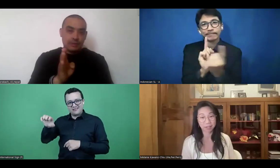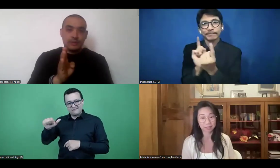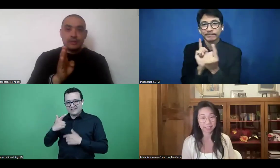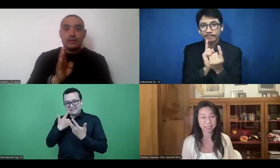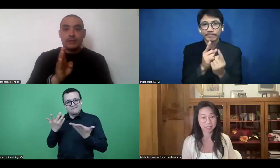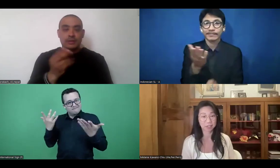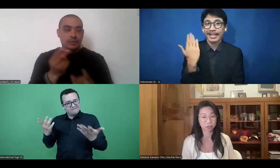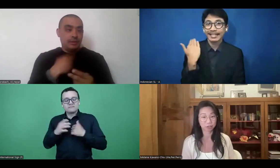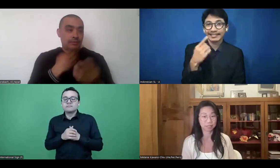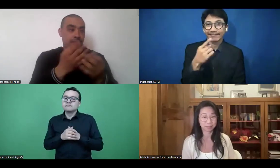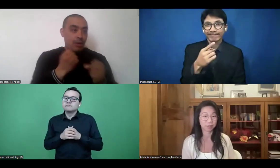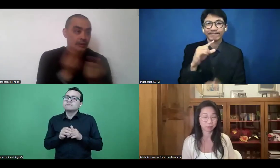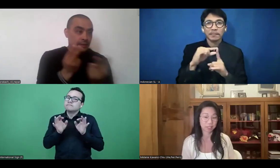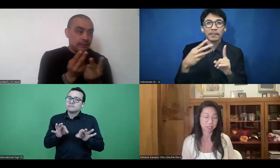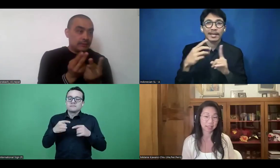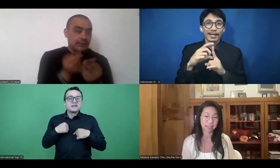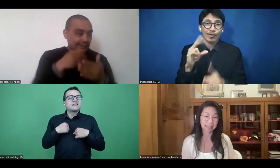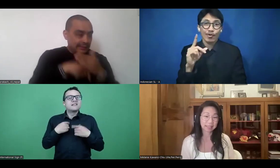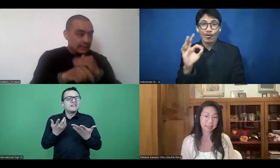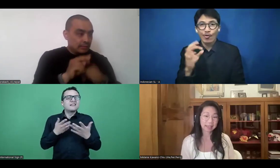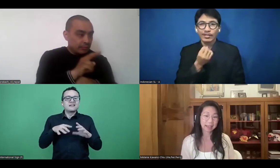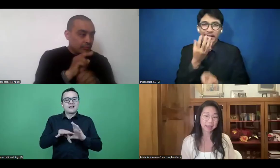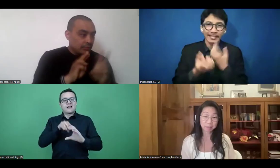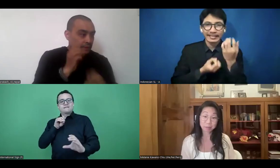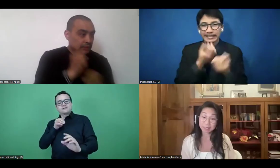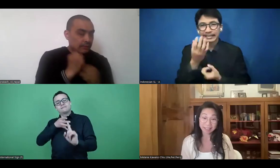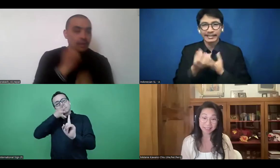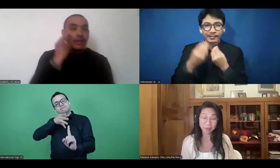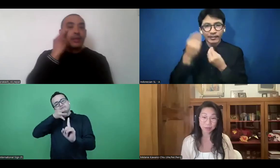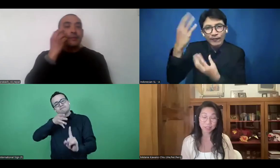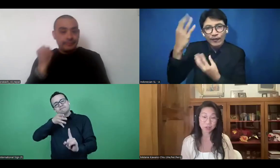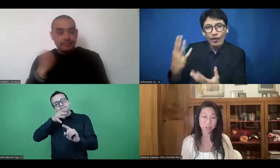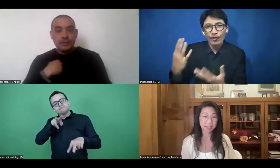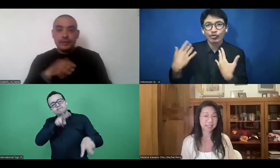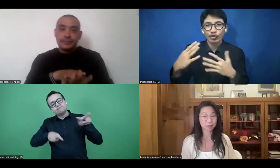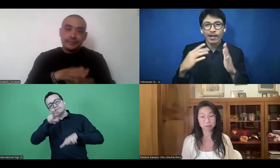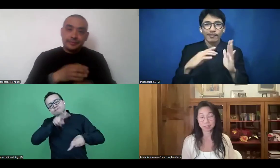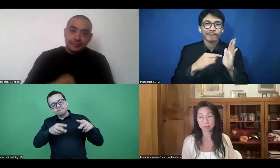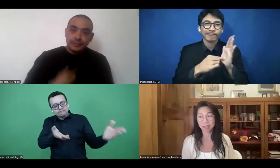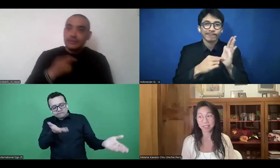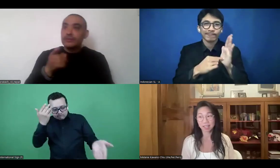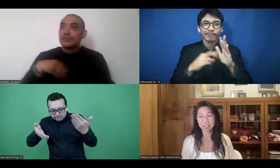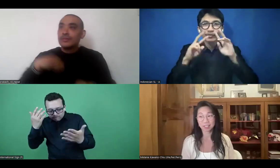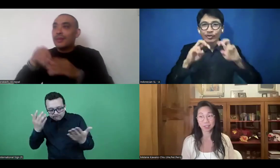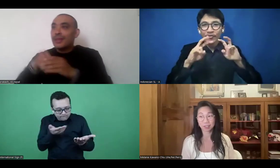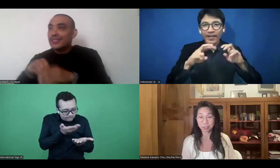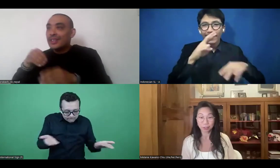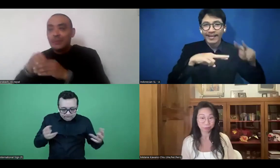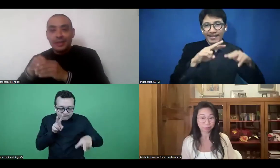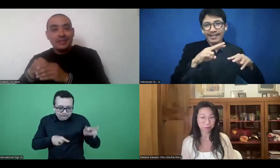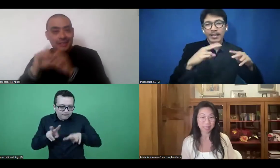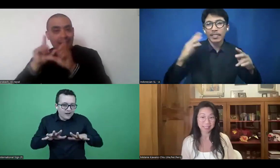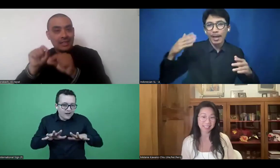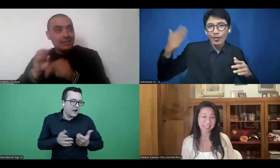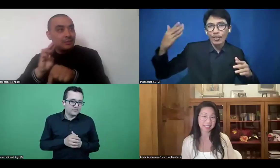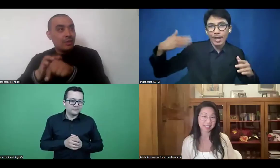found in our latest external evaluation. I'm really glad that you all can join us. Hopefully you've had a chance to look